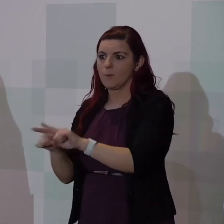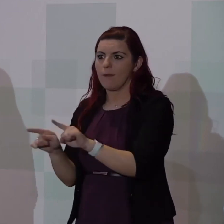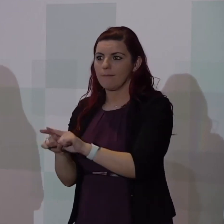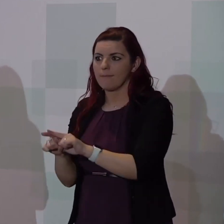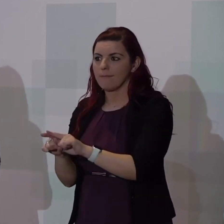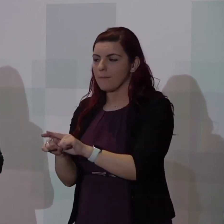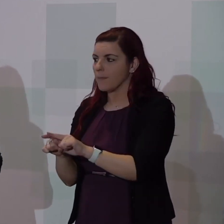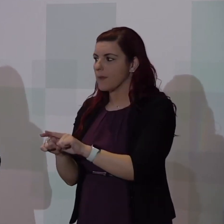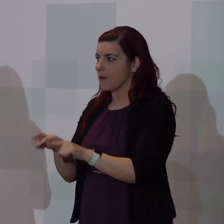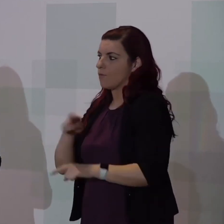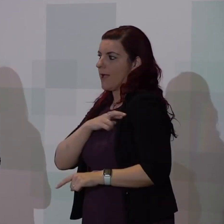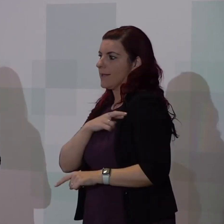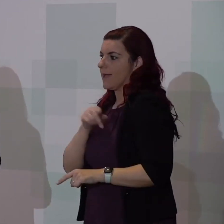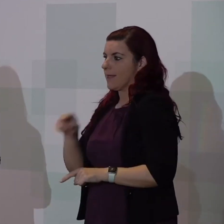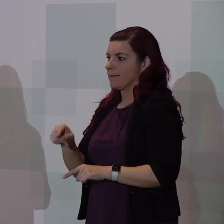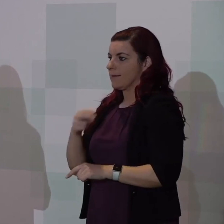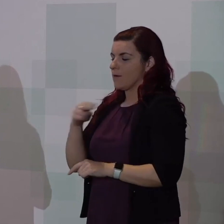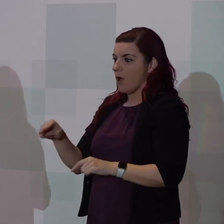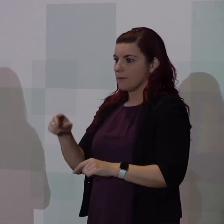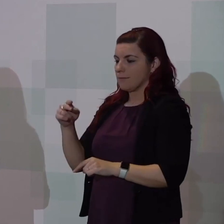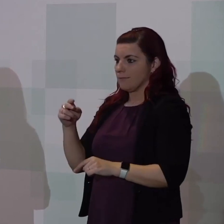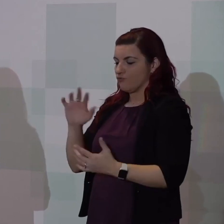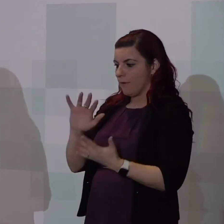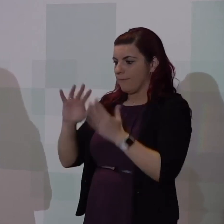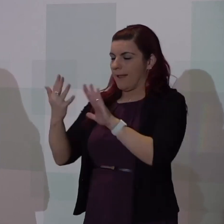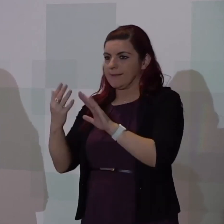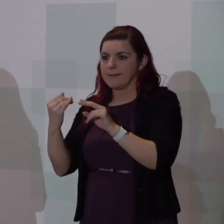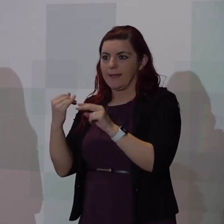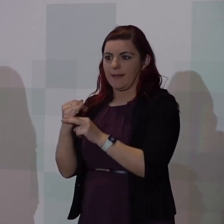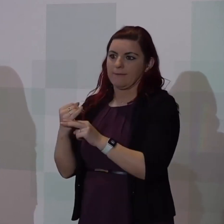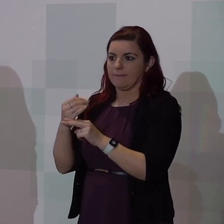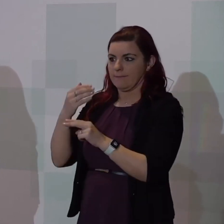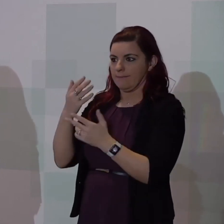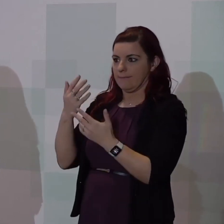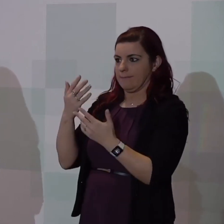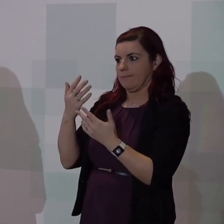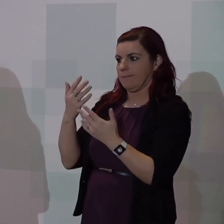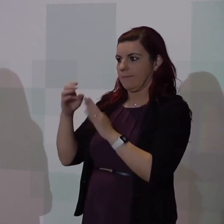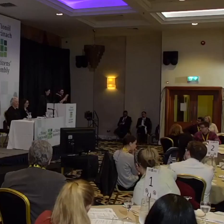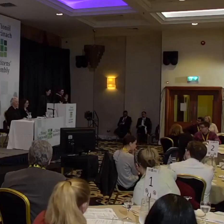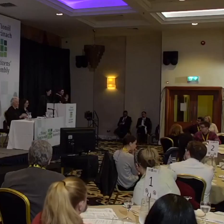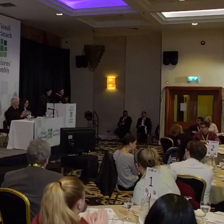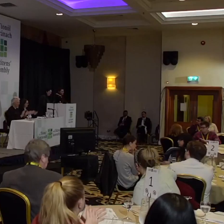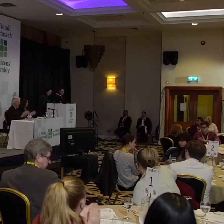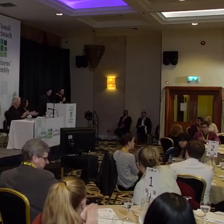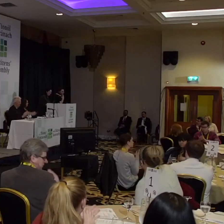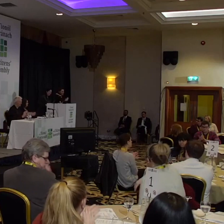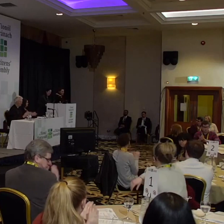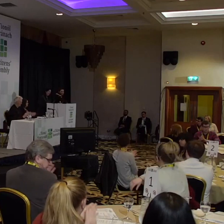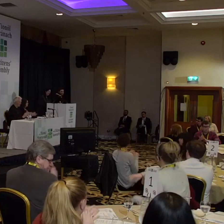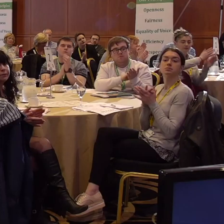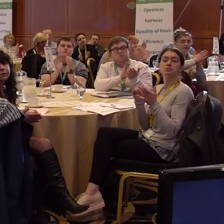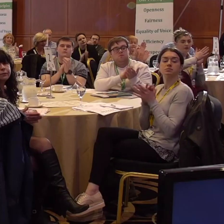types that were simply not evident or as prevalent in 1937. Thank you very much.